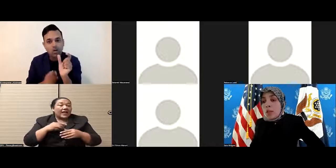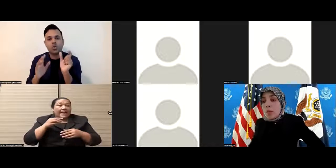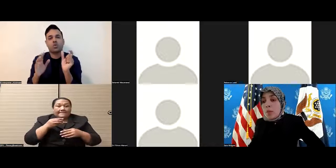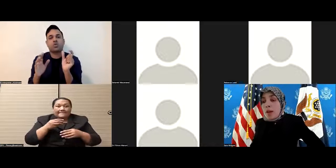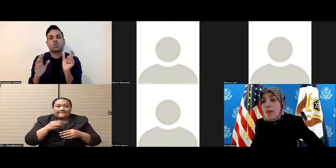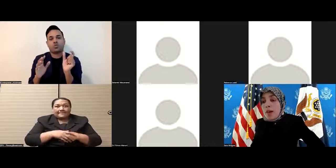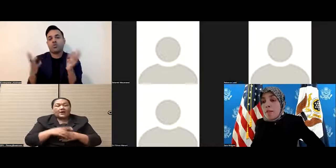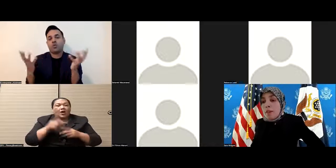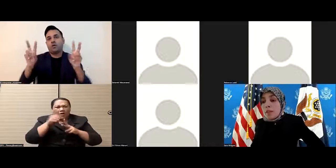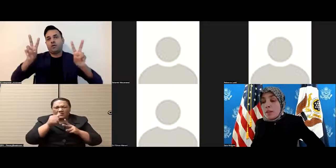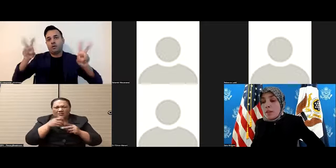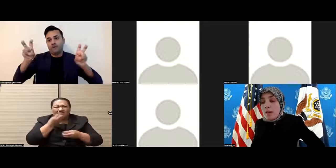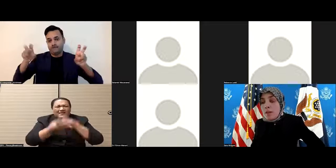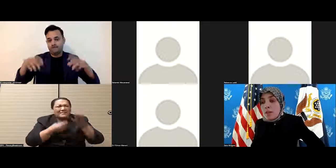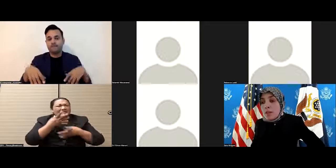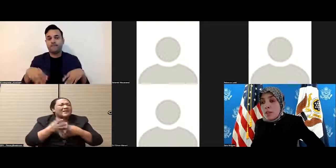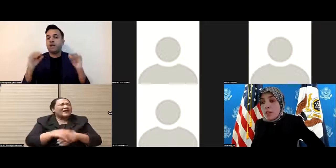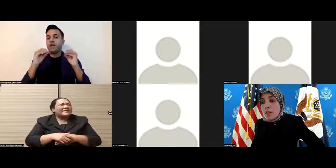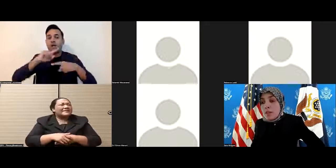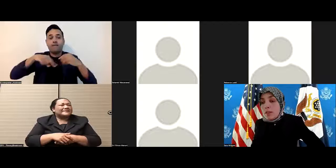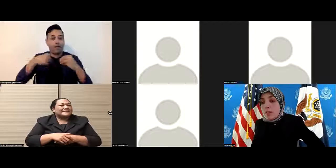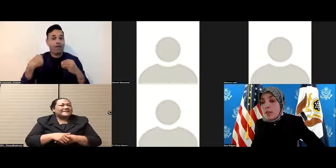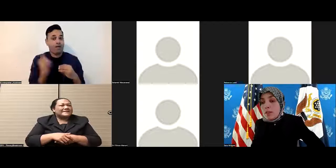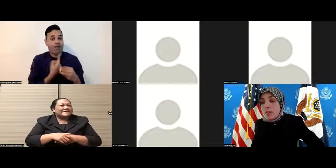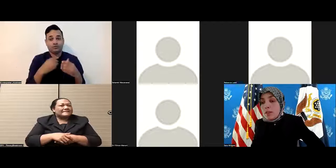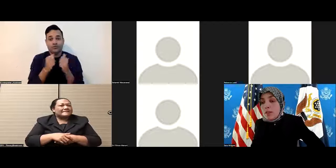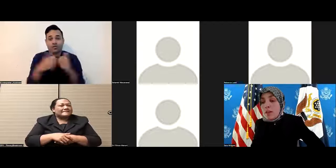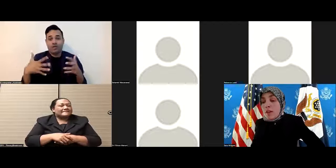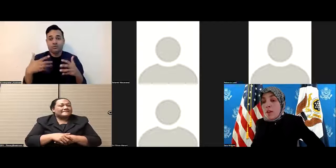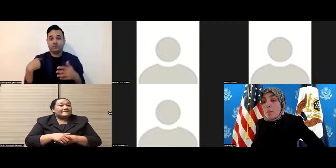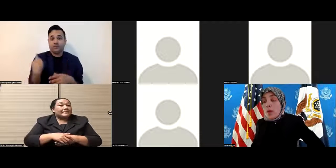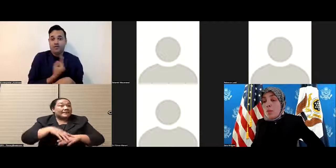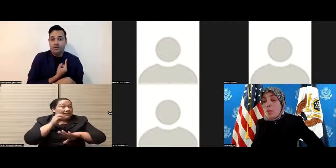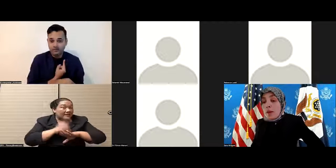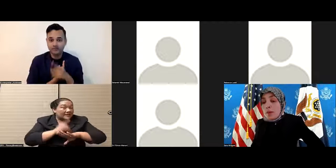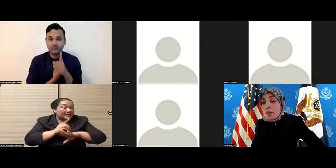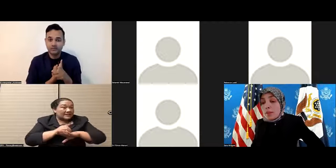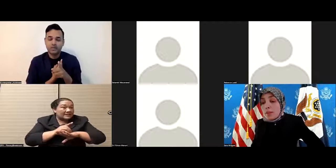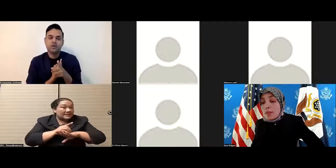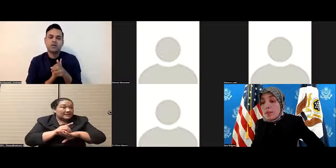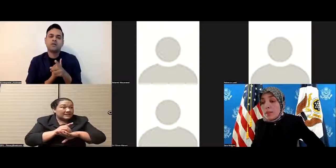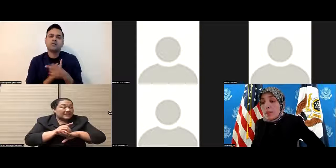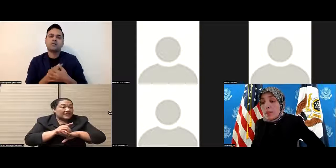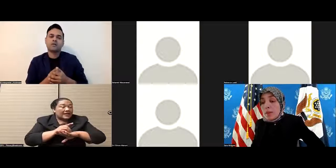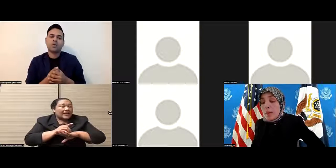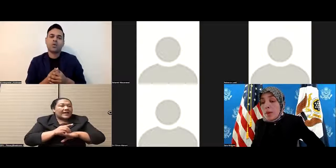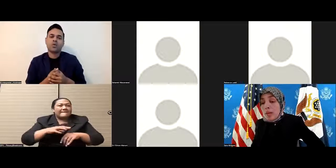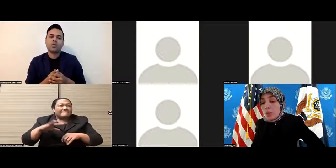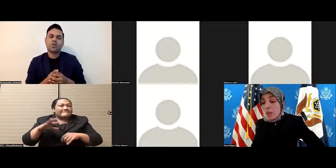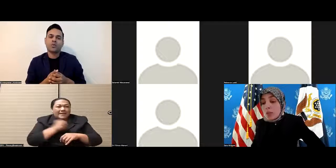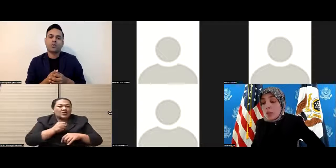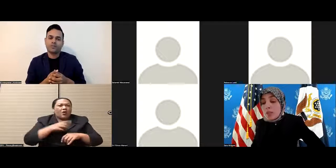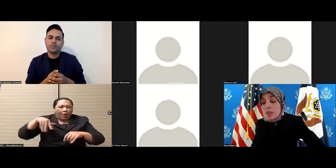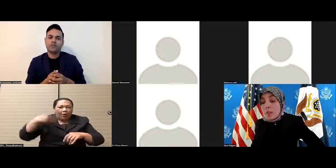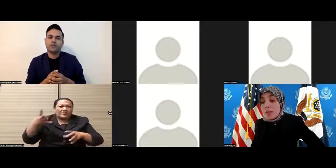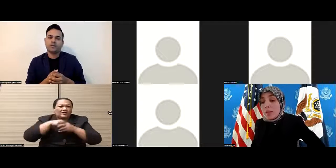Disability should be part of every single conversation. Nothing without us. I'm going to end